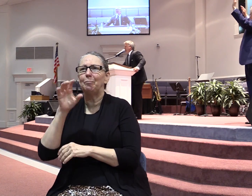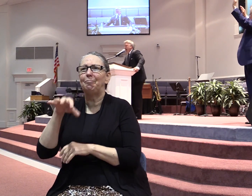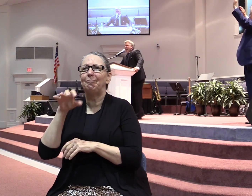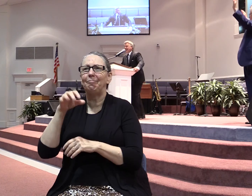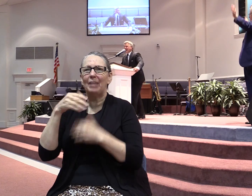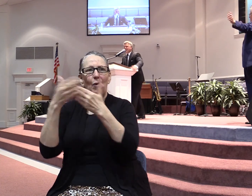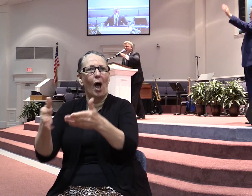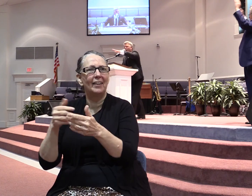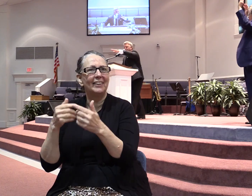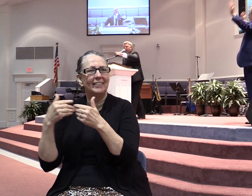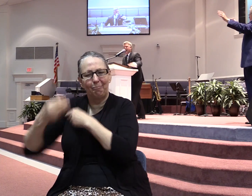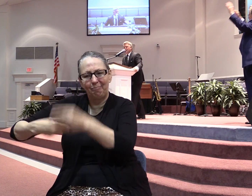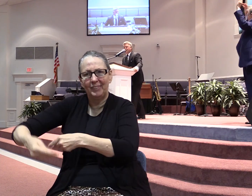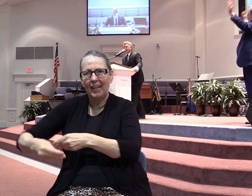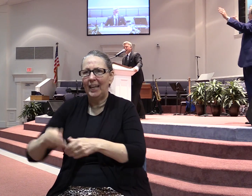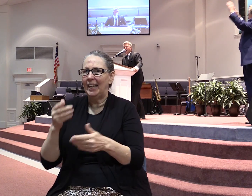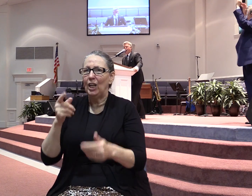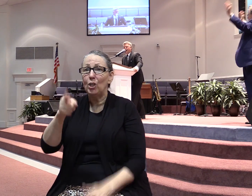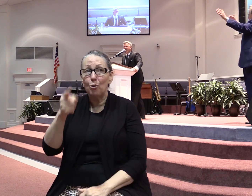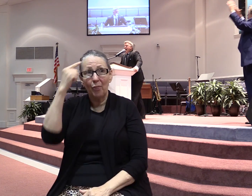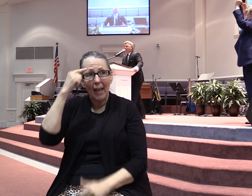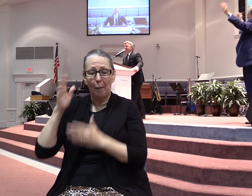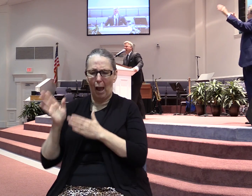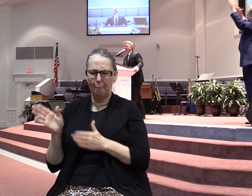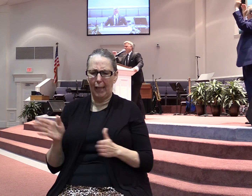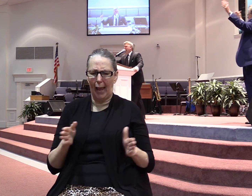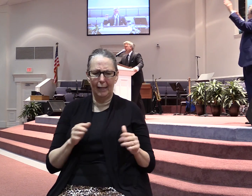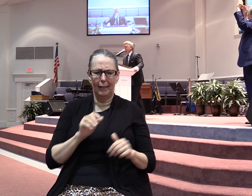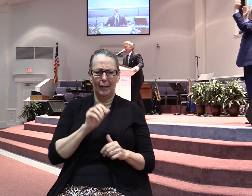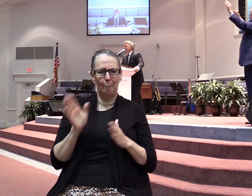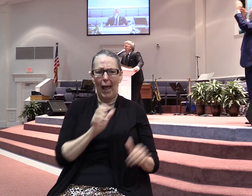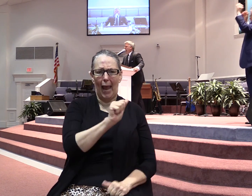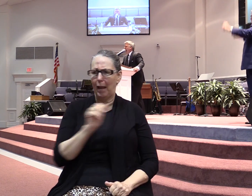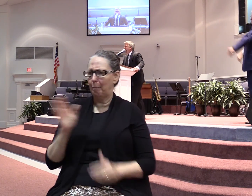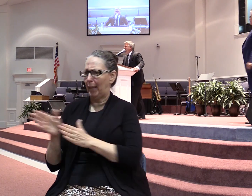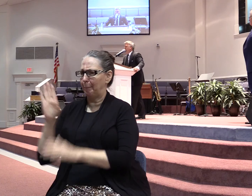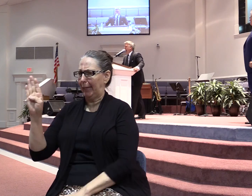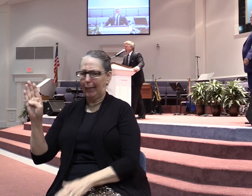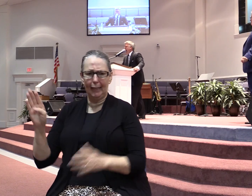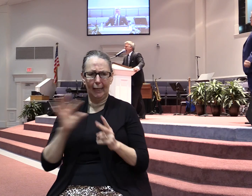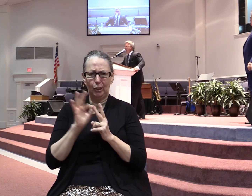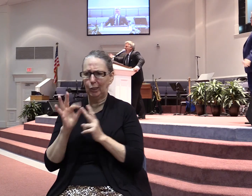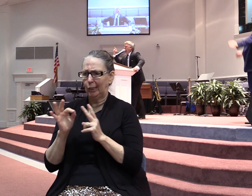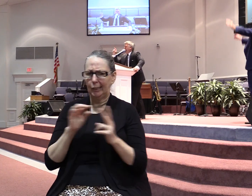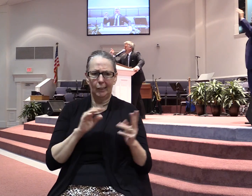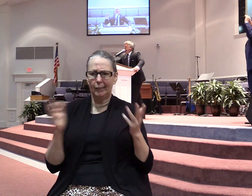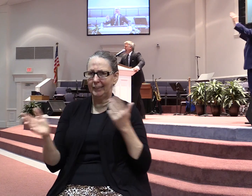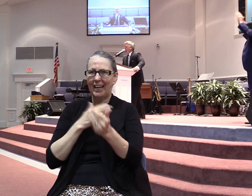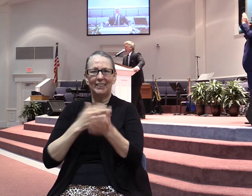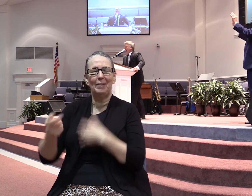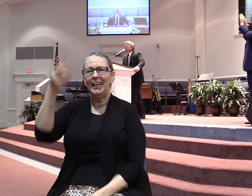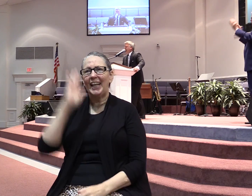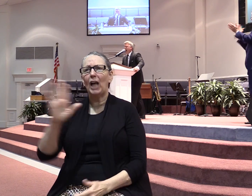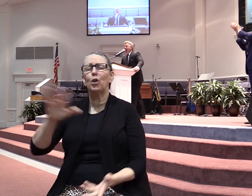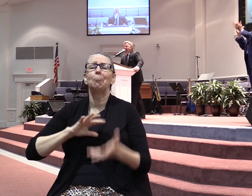is this: it doesn't matter what plan you think you're on, plan A or plan G, plan A or plan K, God can take